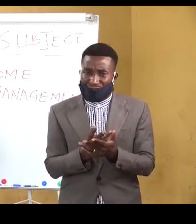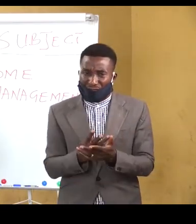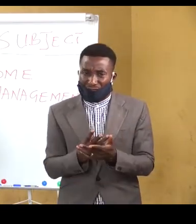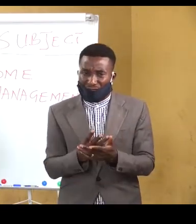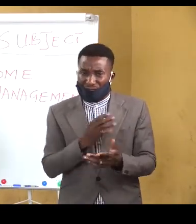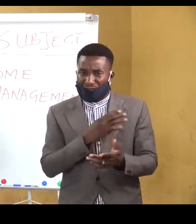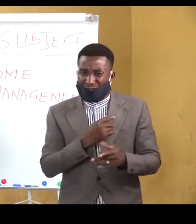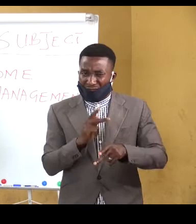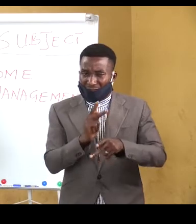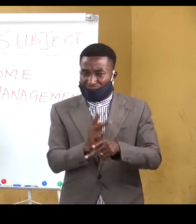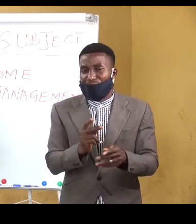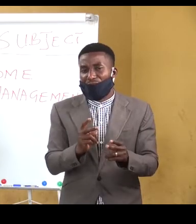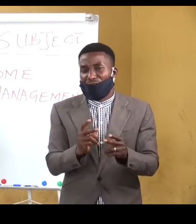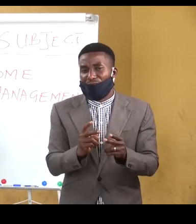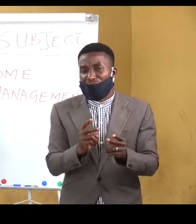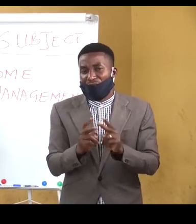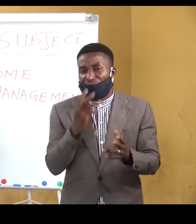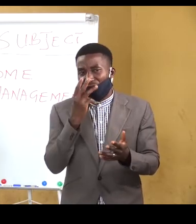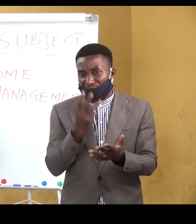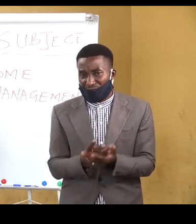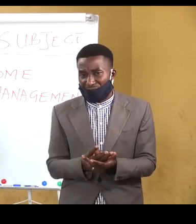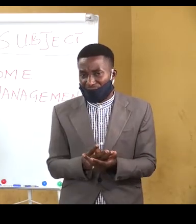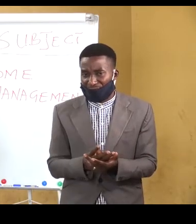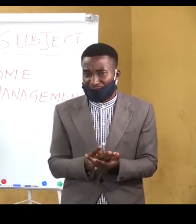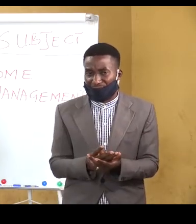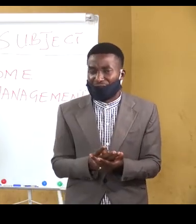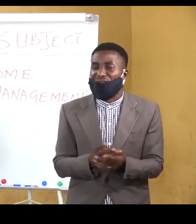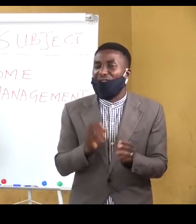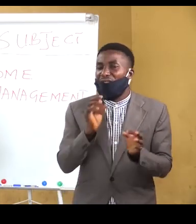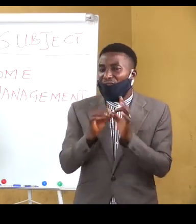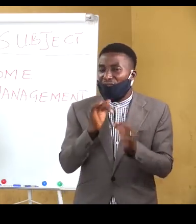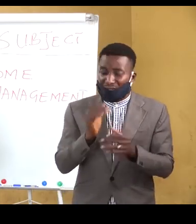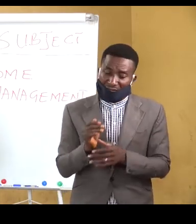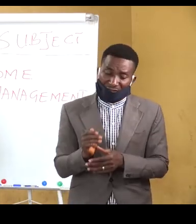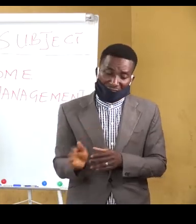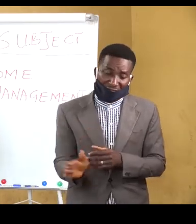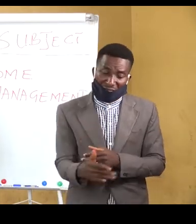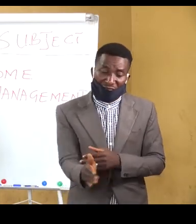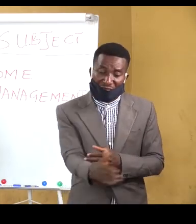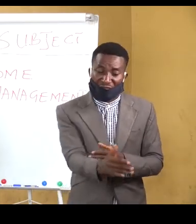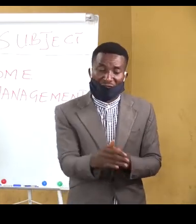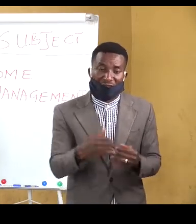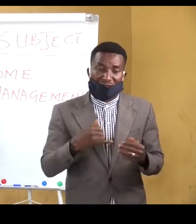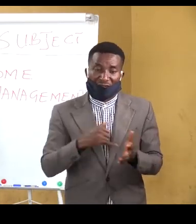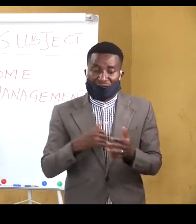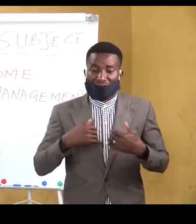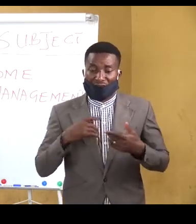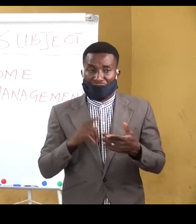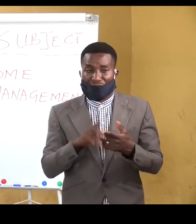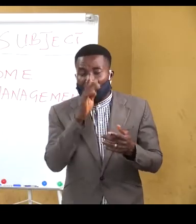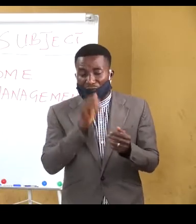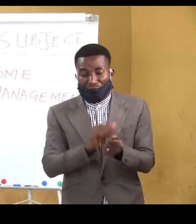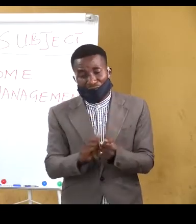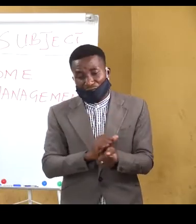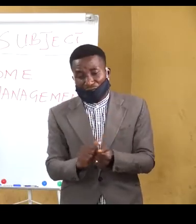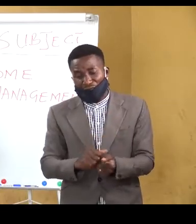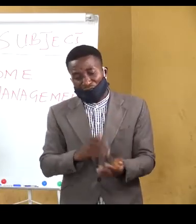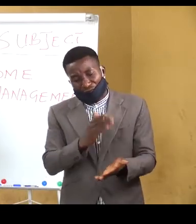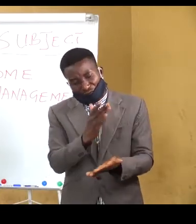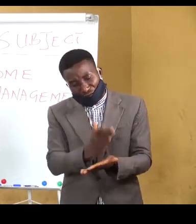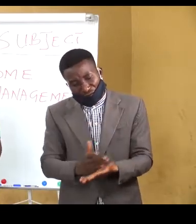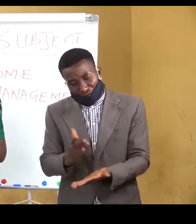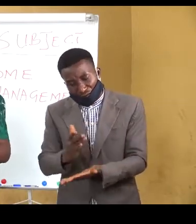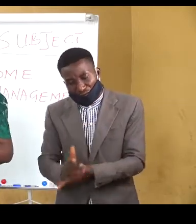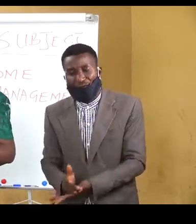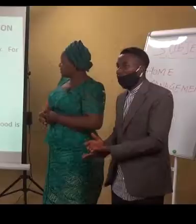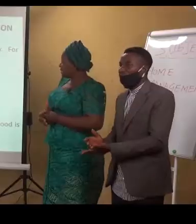it is yam, if it is fish, it has to be what? Washed, peeled, cut in different sizes so that it will